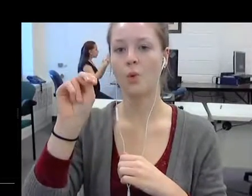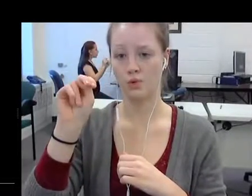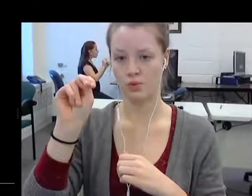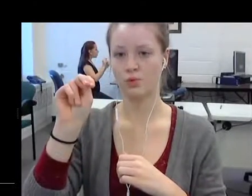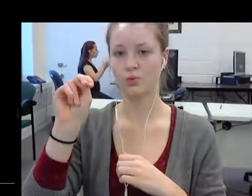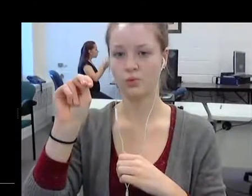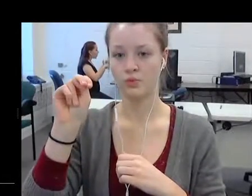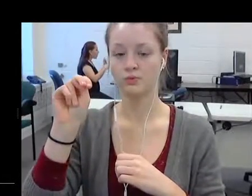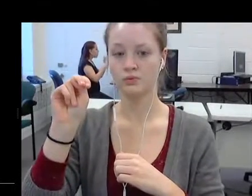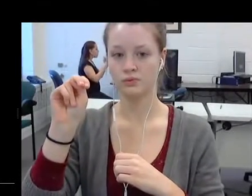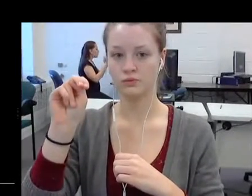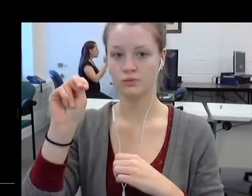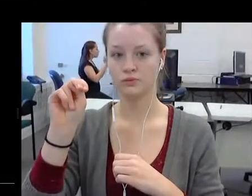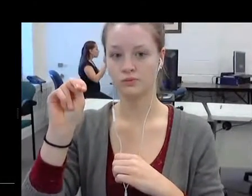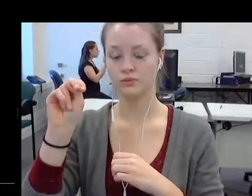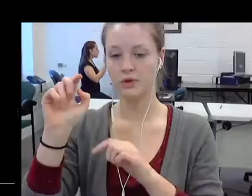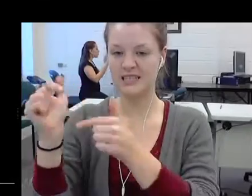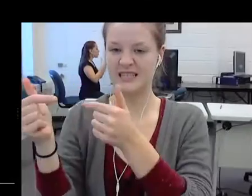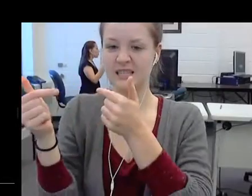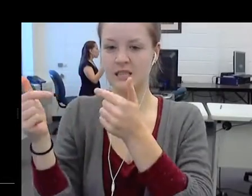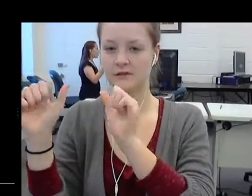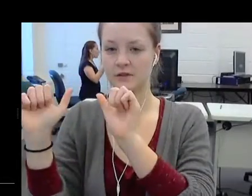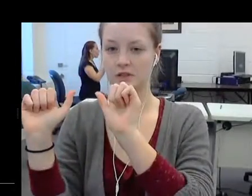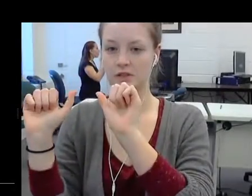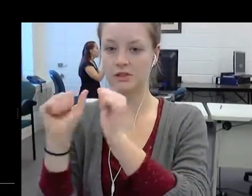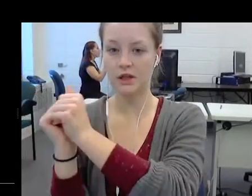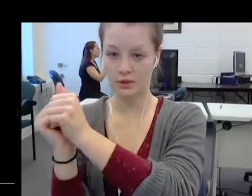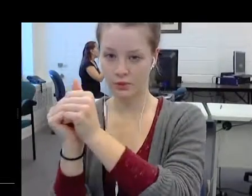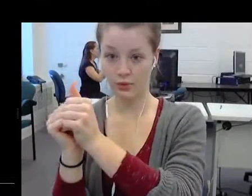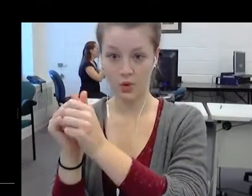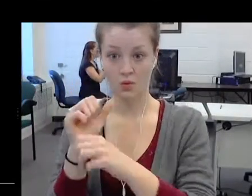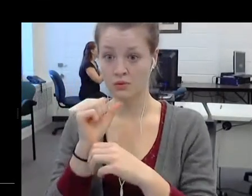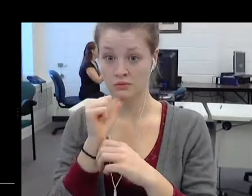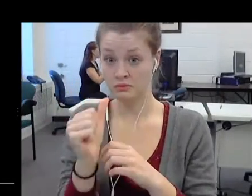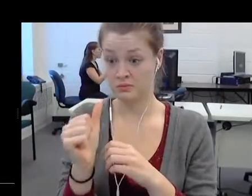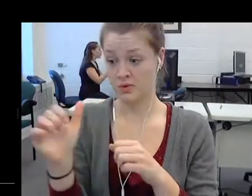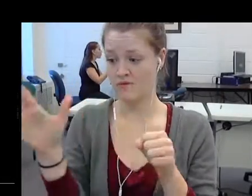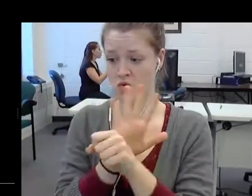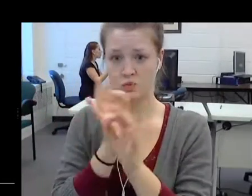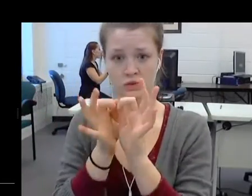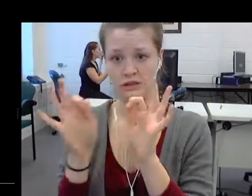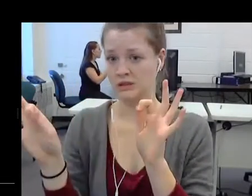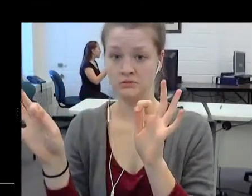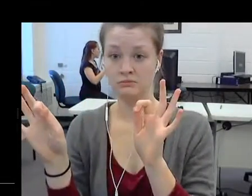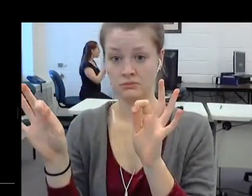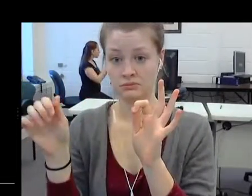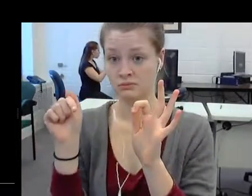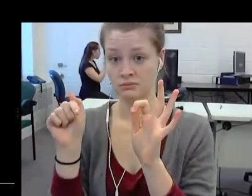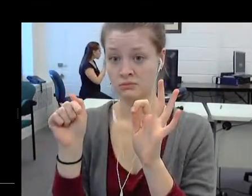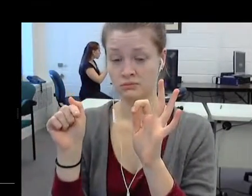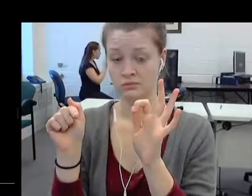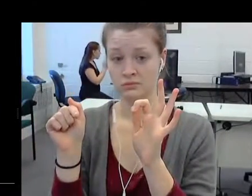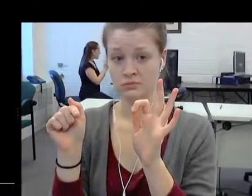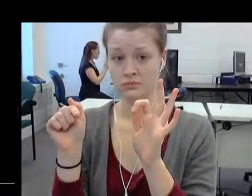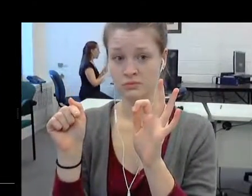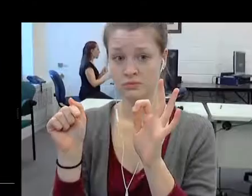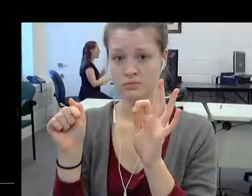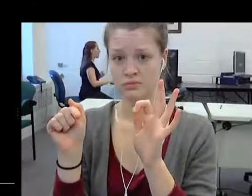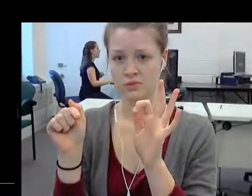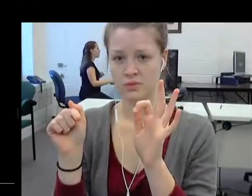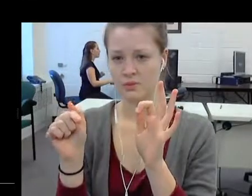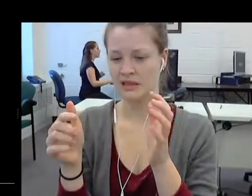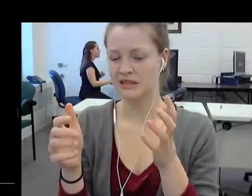you'll notice that this is not a complete sentence, and it is actually very much discouraged to use